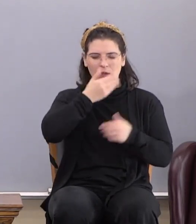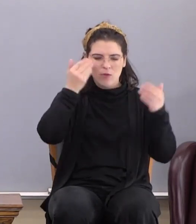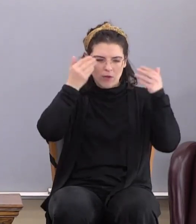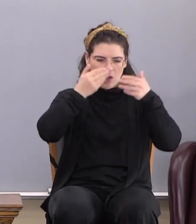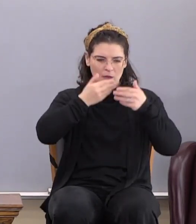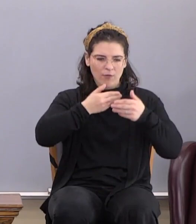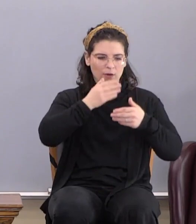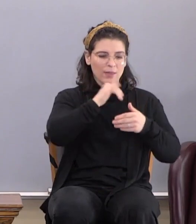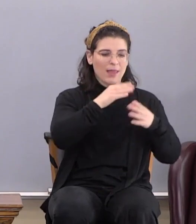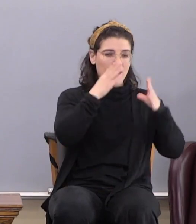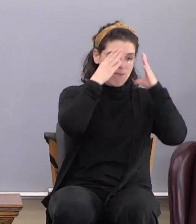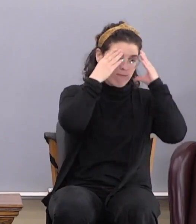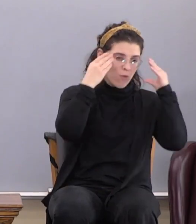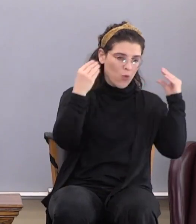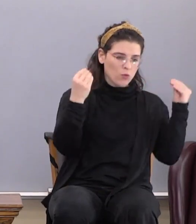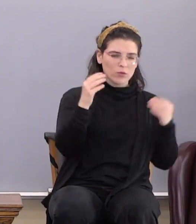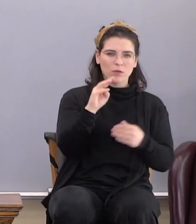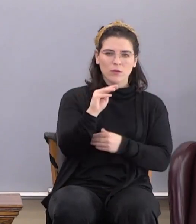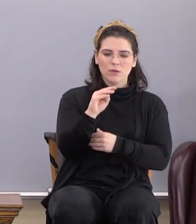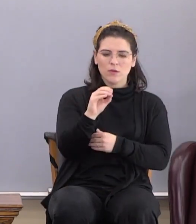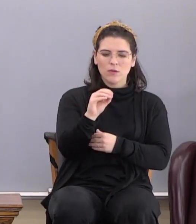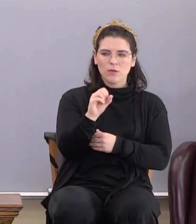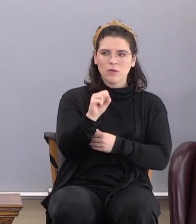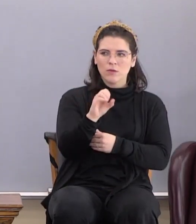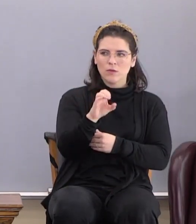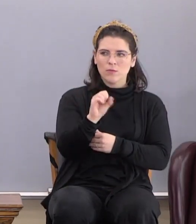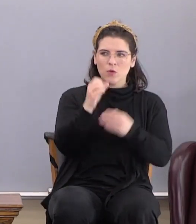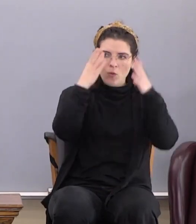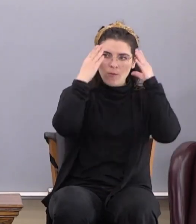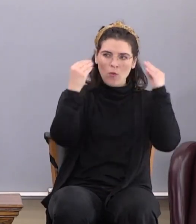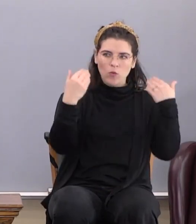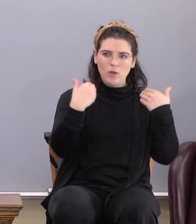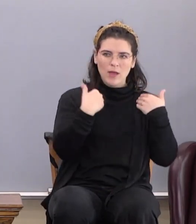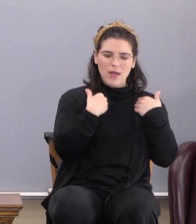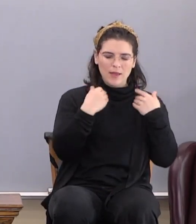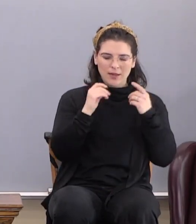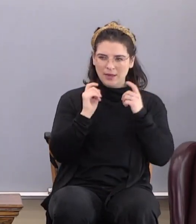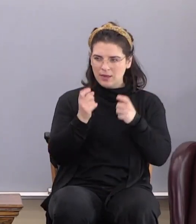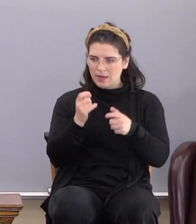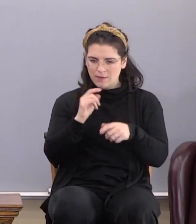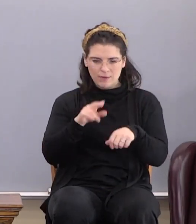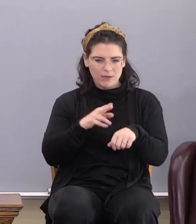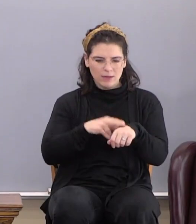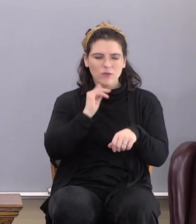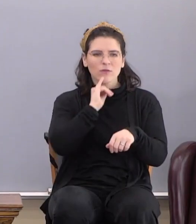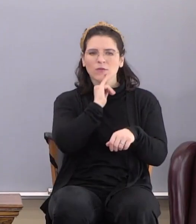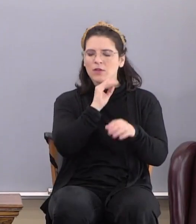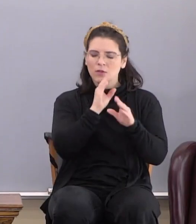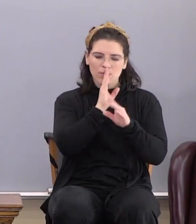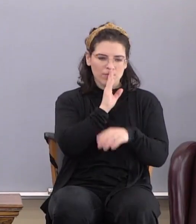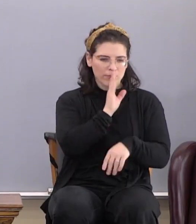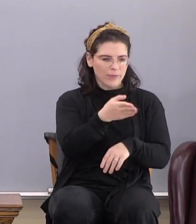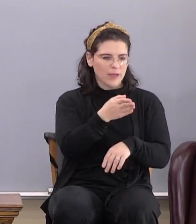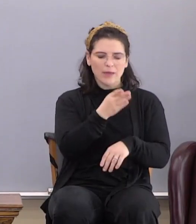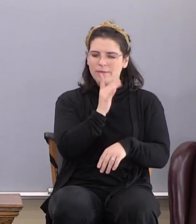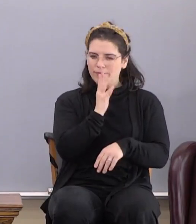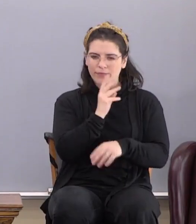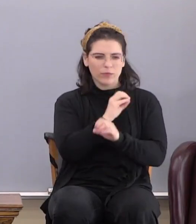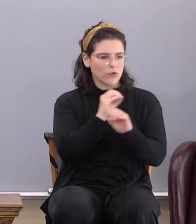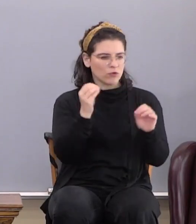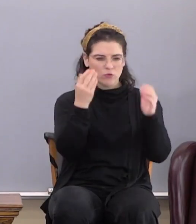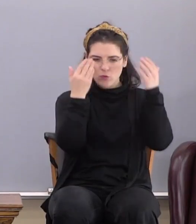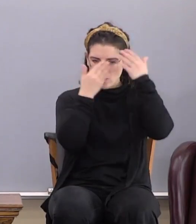Paul contrasts his ministry as plainness of speech. There is no obscurity